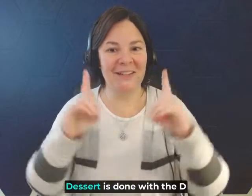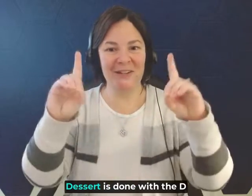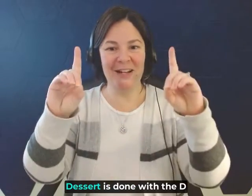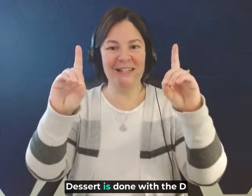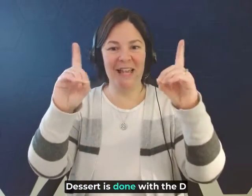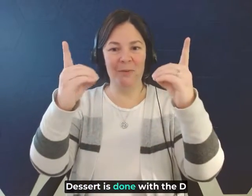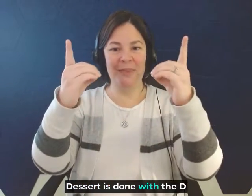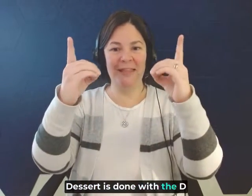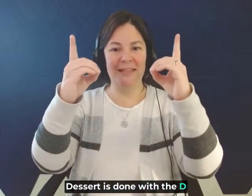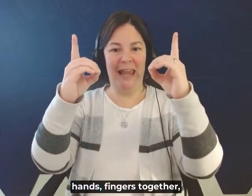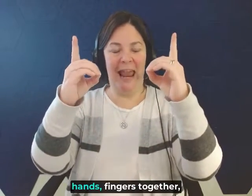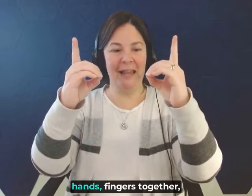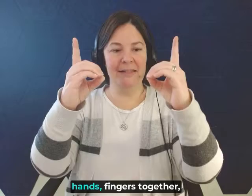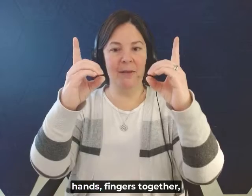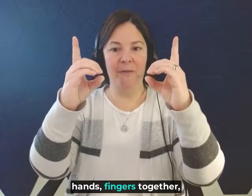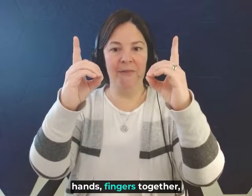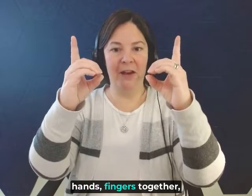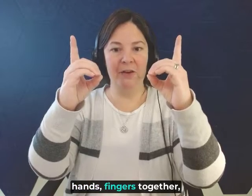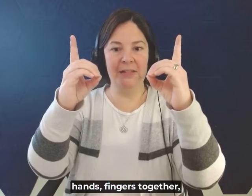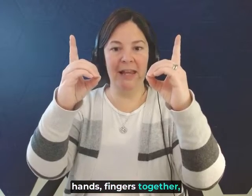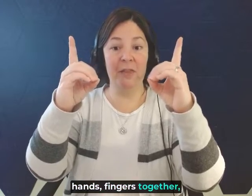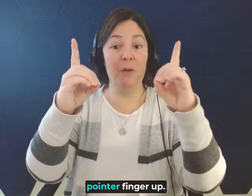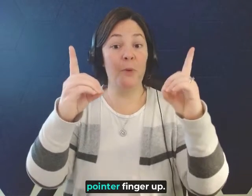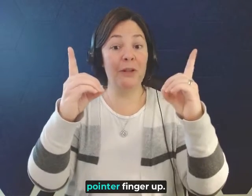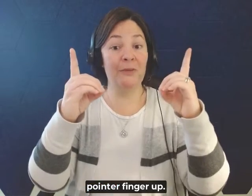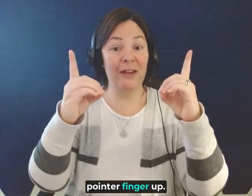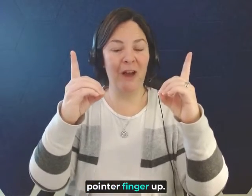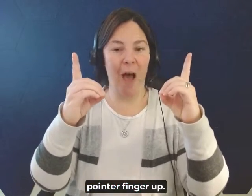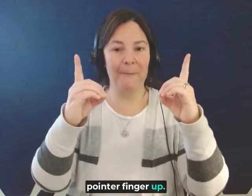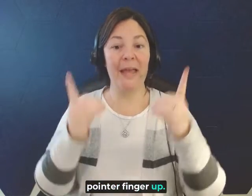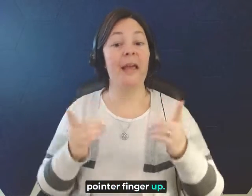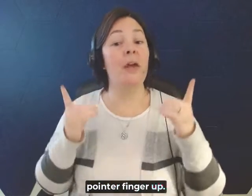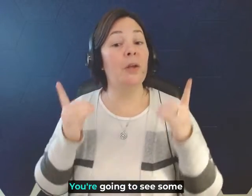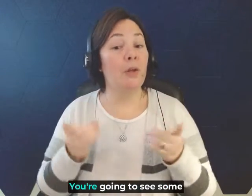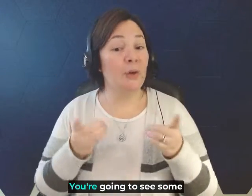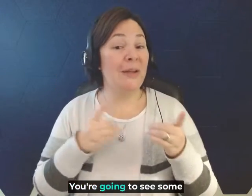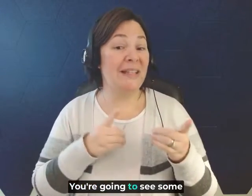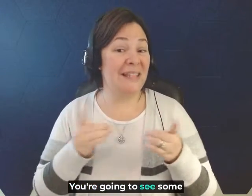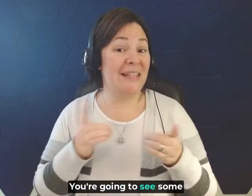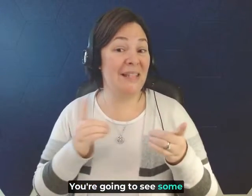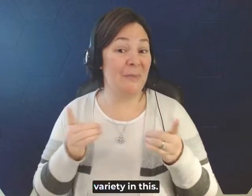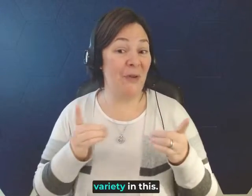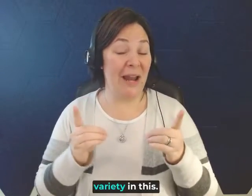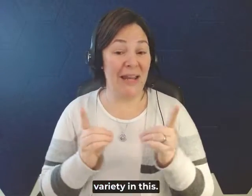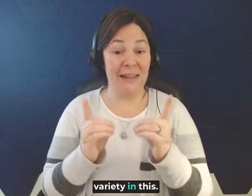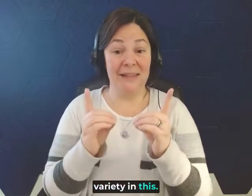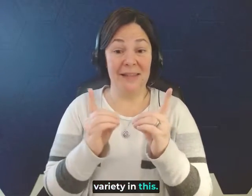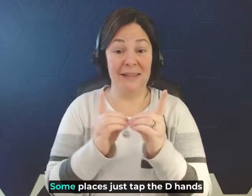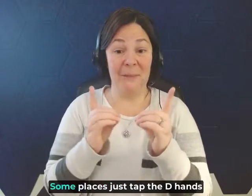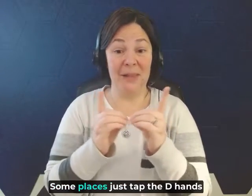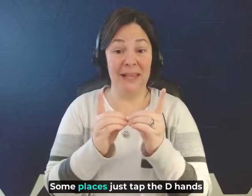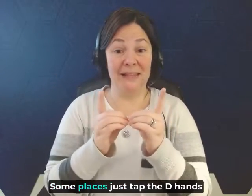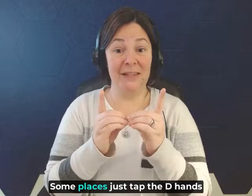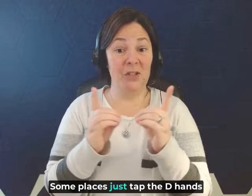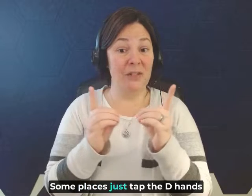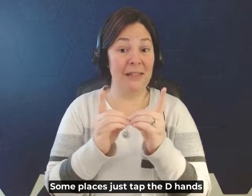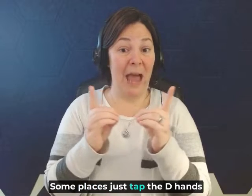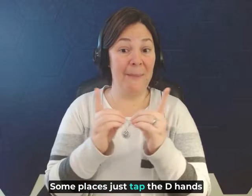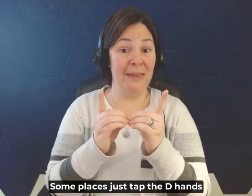is done with the D hands. Fingers together, pointer finger up. You're going to see some variety in this. Some places just tap the